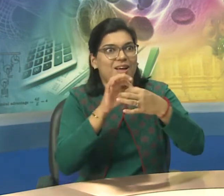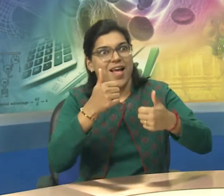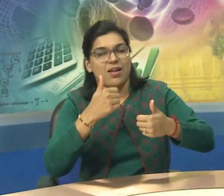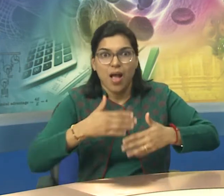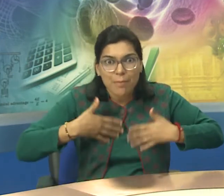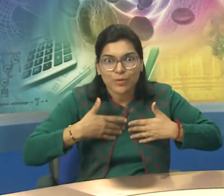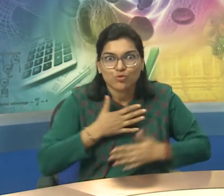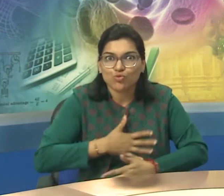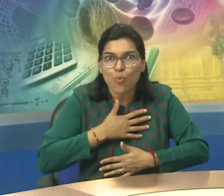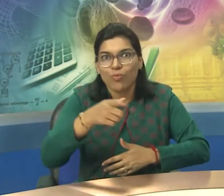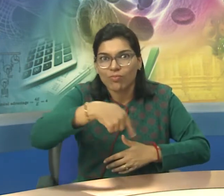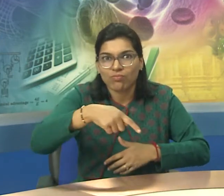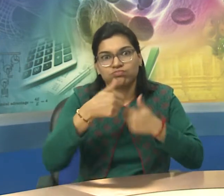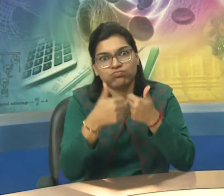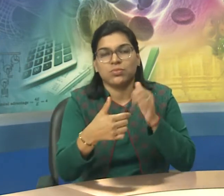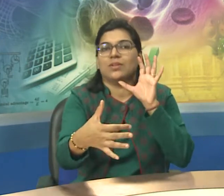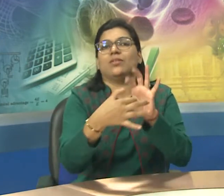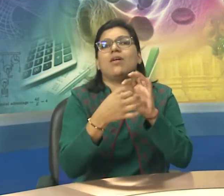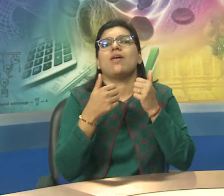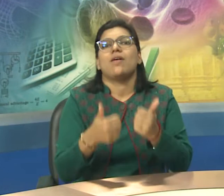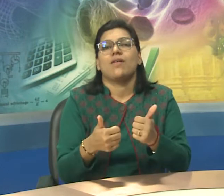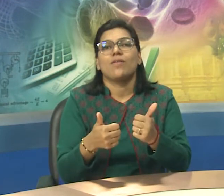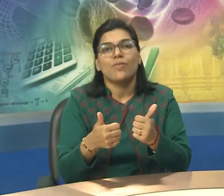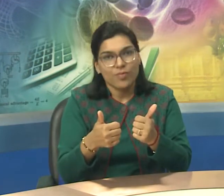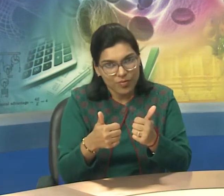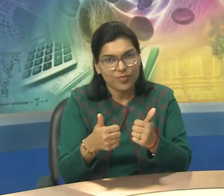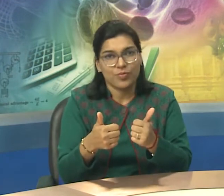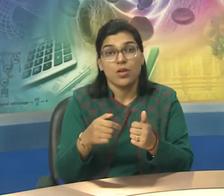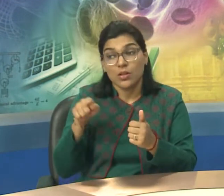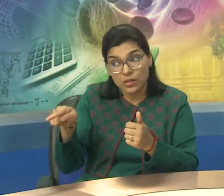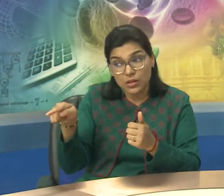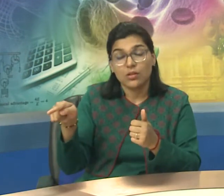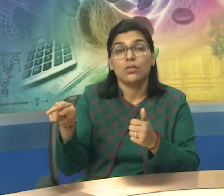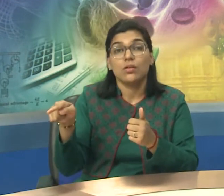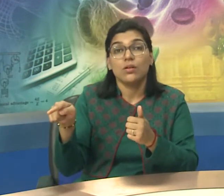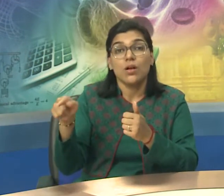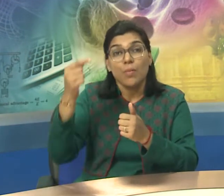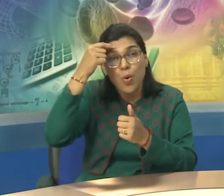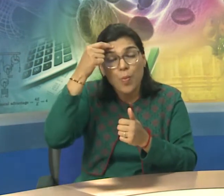They focus on increasing their business or development of the business.